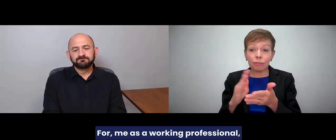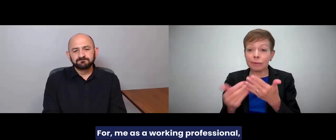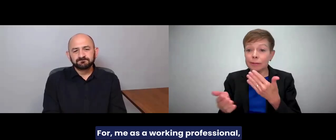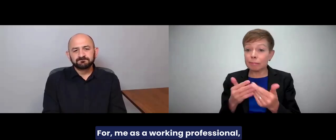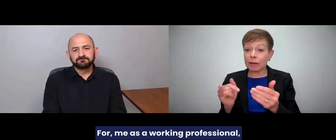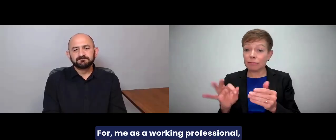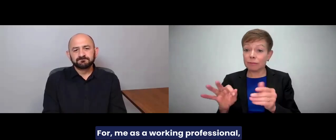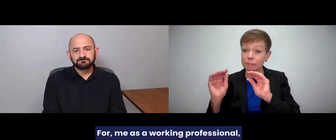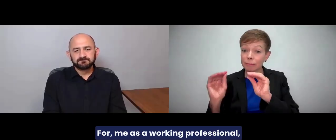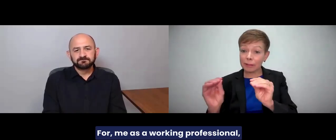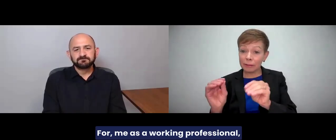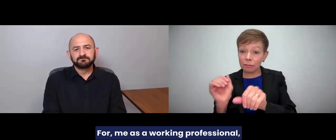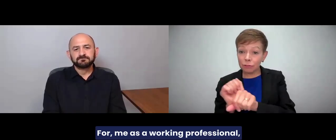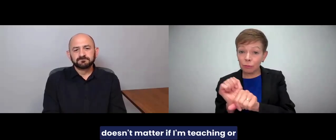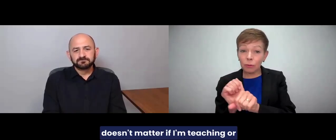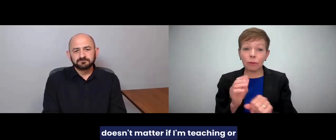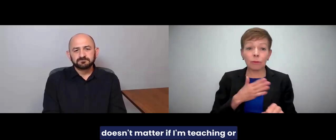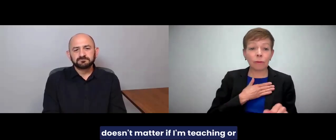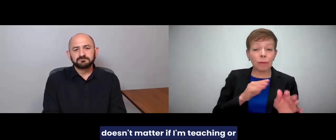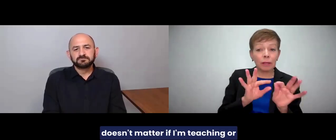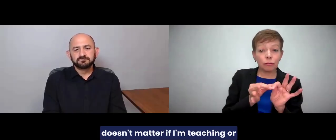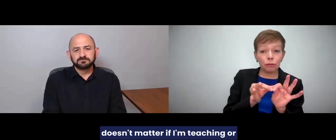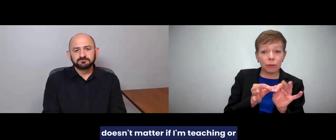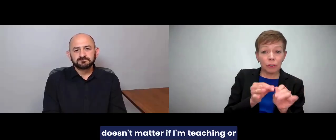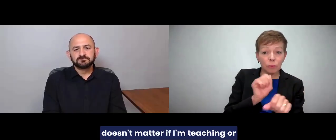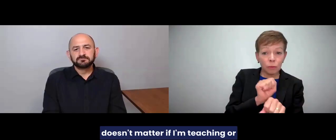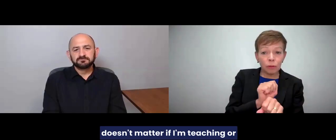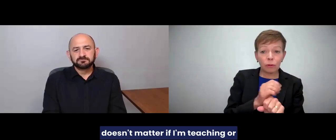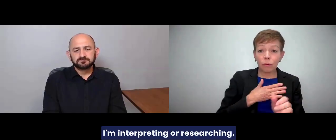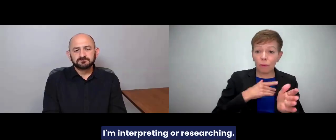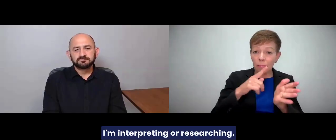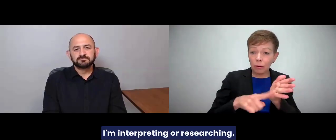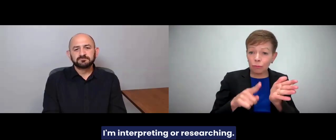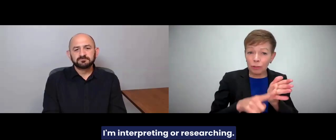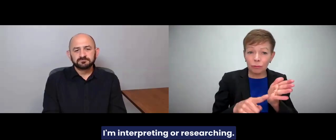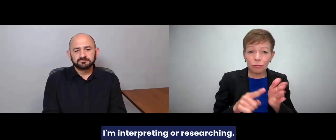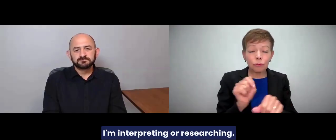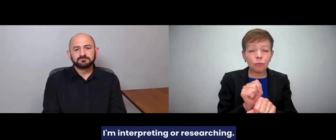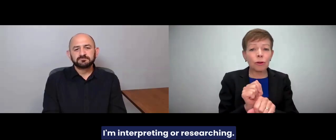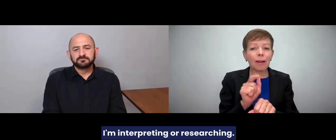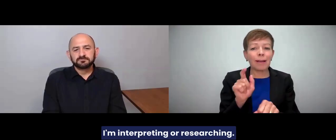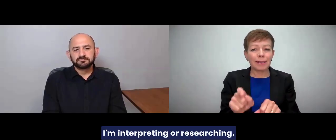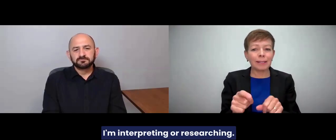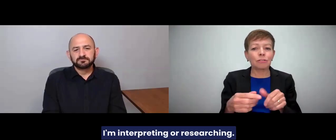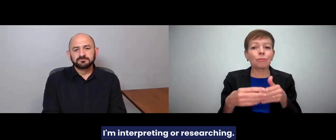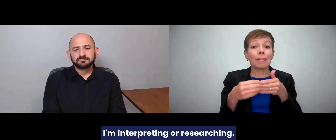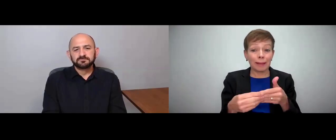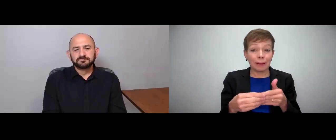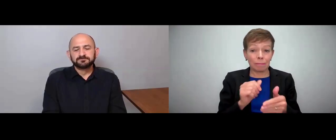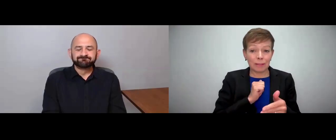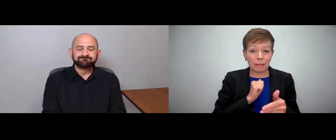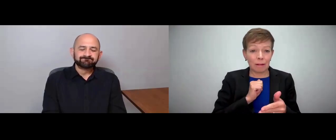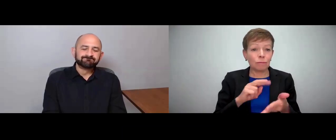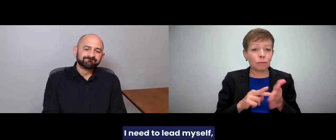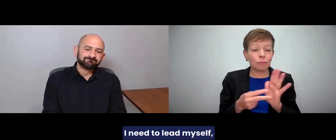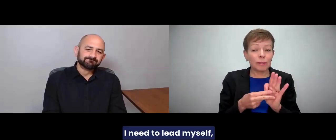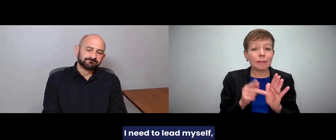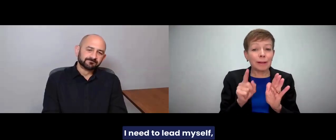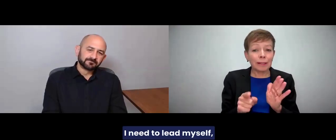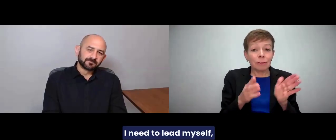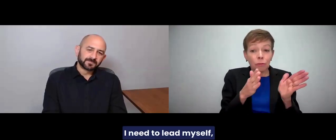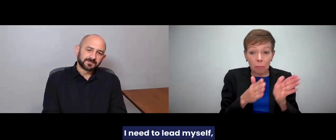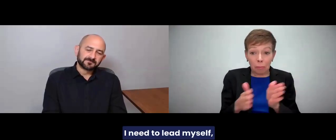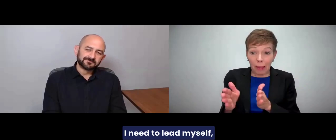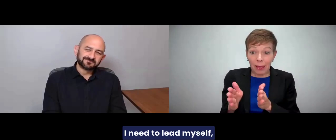For me, as a working professional, it doesn't matter if I'm teaching or I'm interpreting or researching, I need